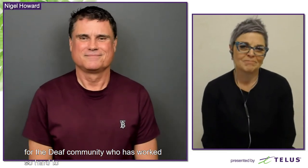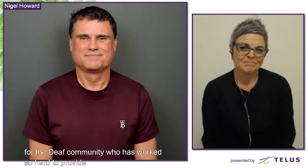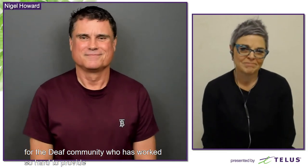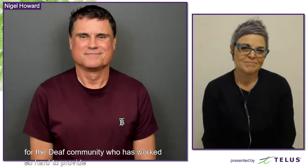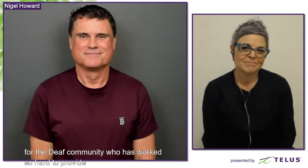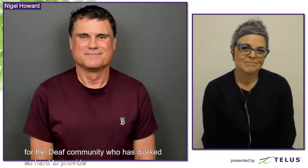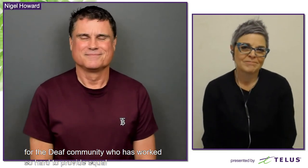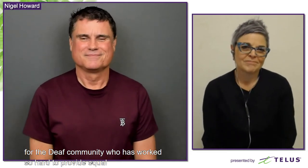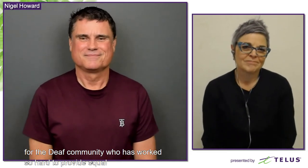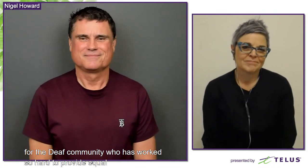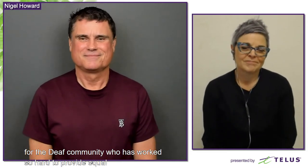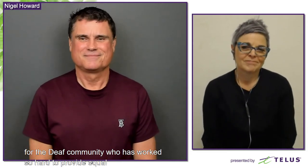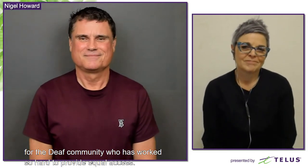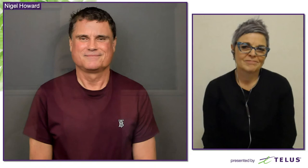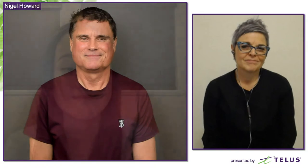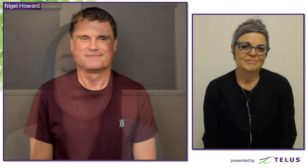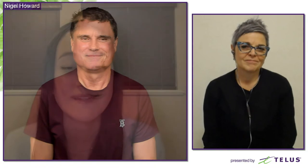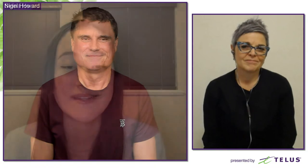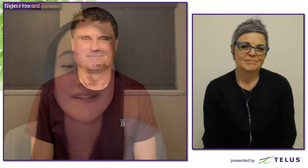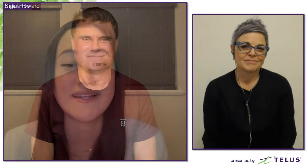access.